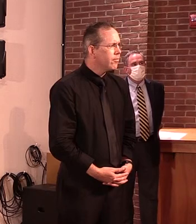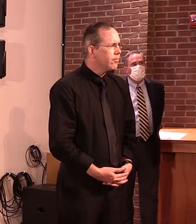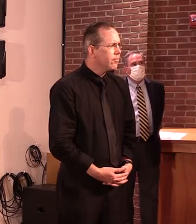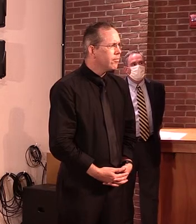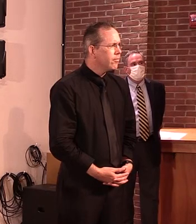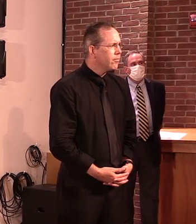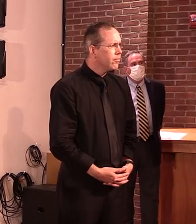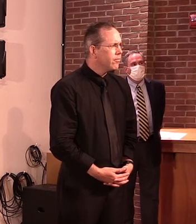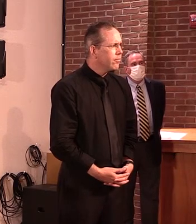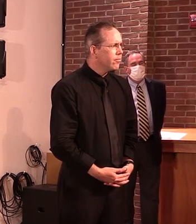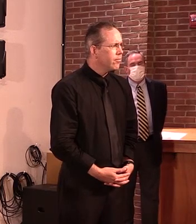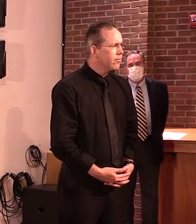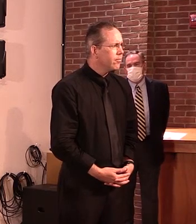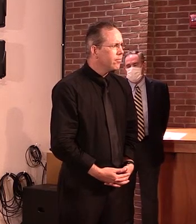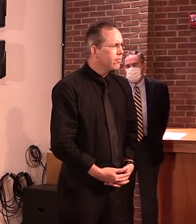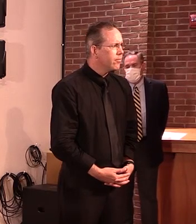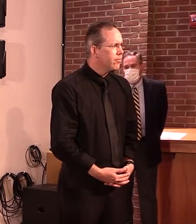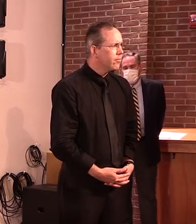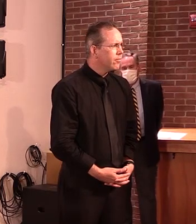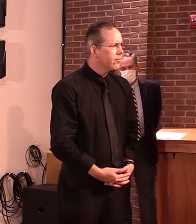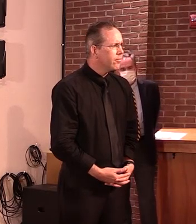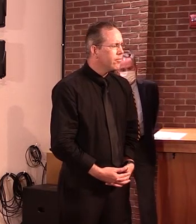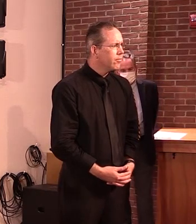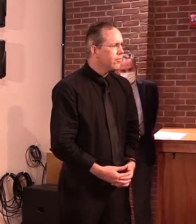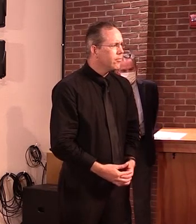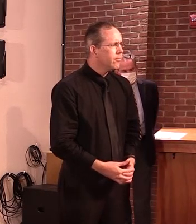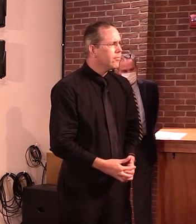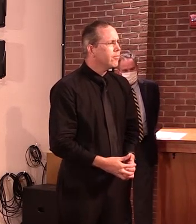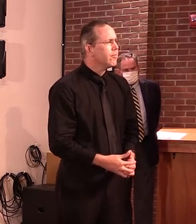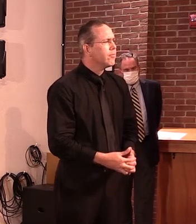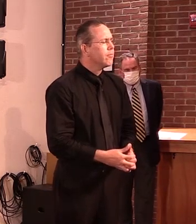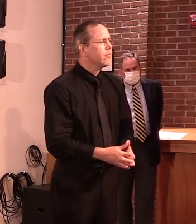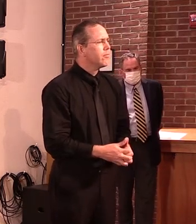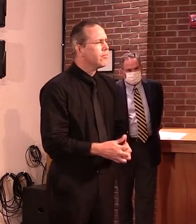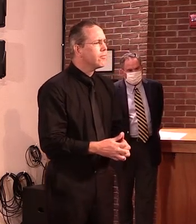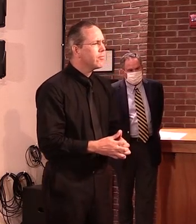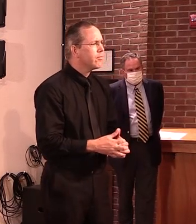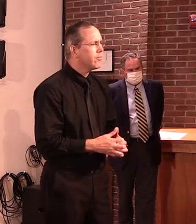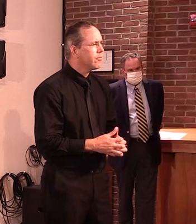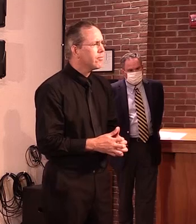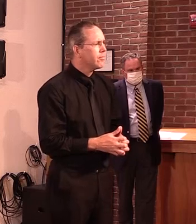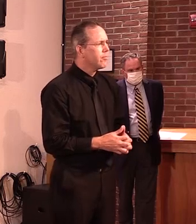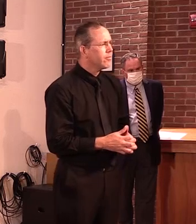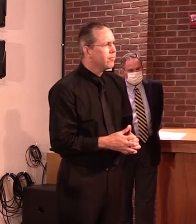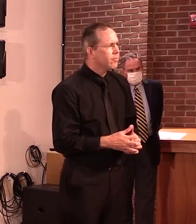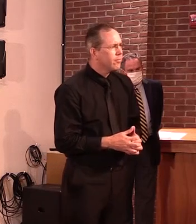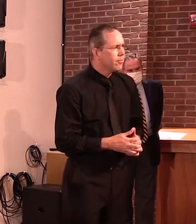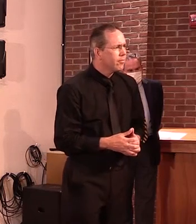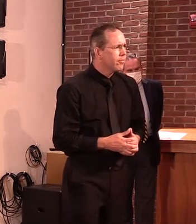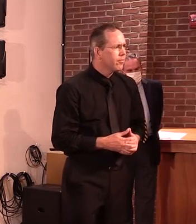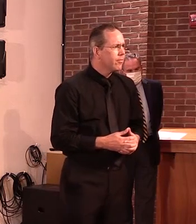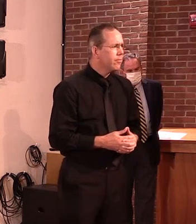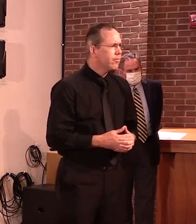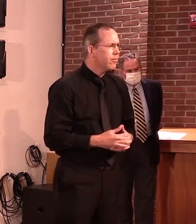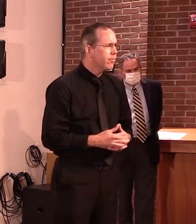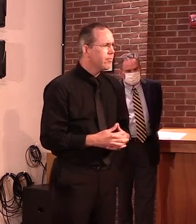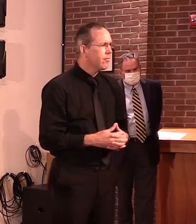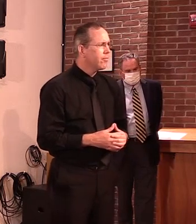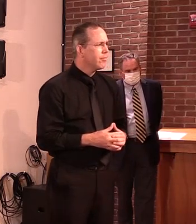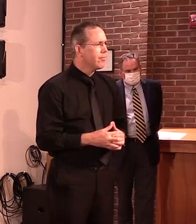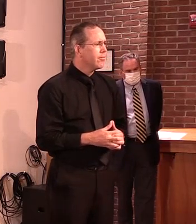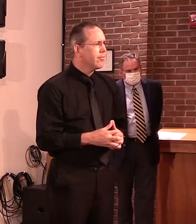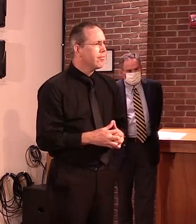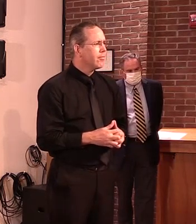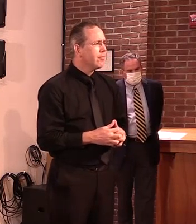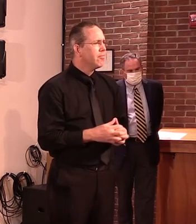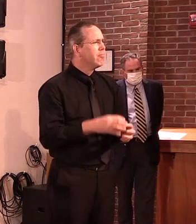racist. They wave signs and say, you know what, the police. They rip signs out of elderly ladies' hands. You know, we're all concerned about racial